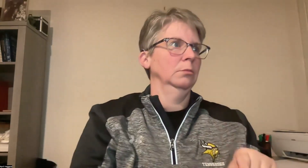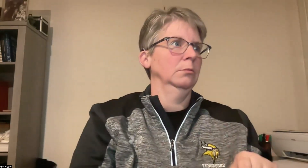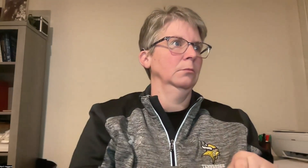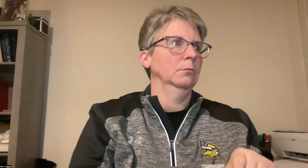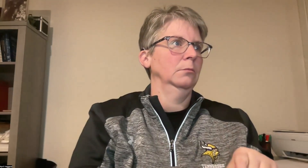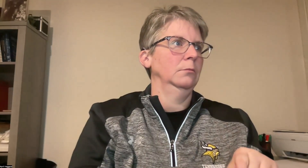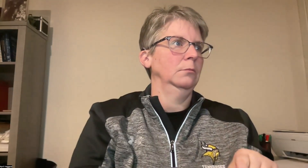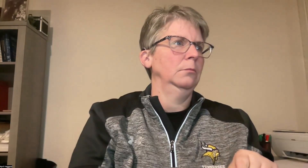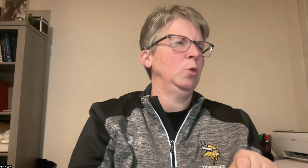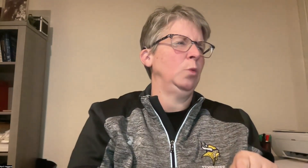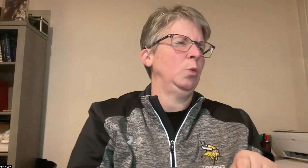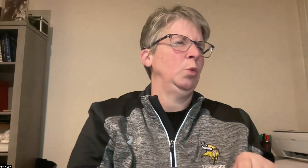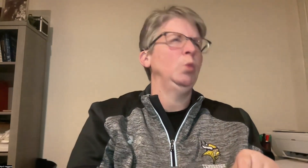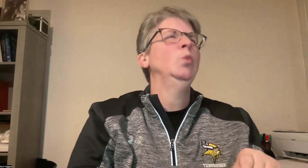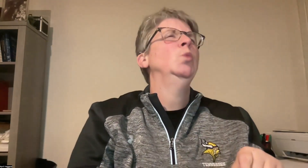that. The committee report is next.